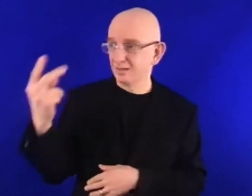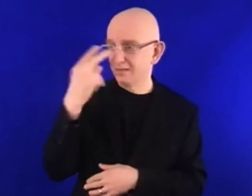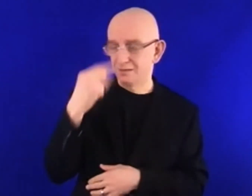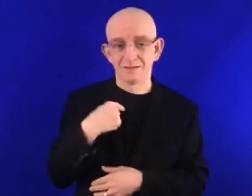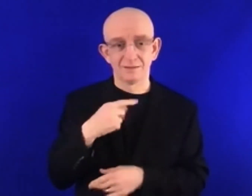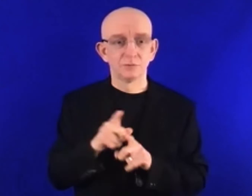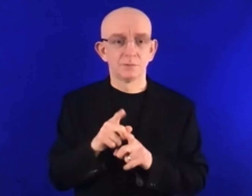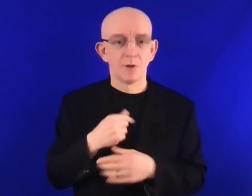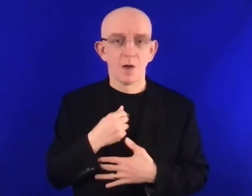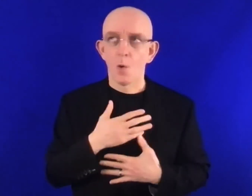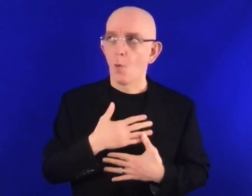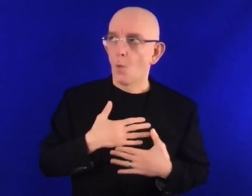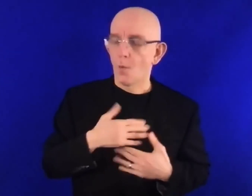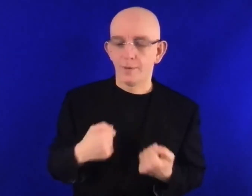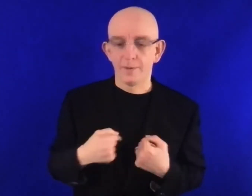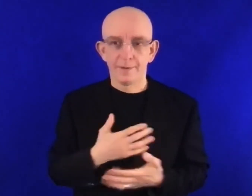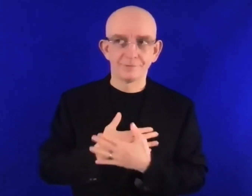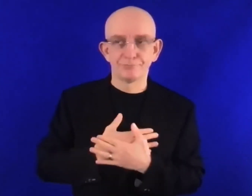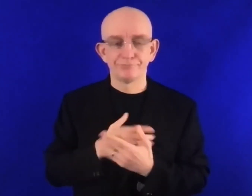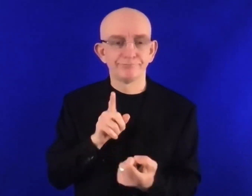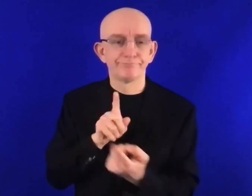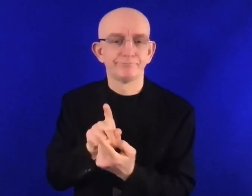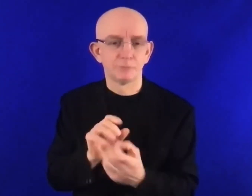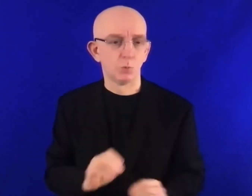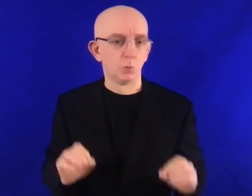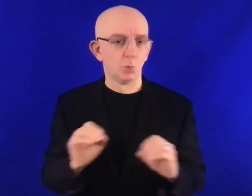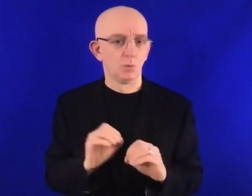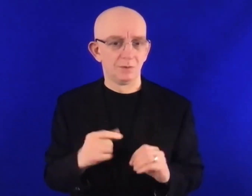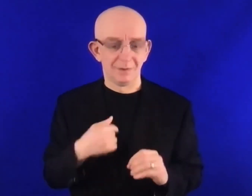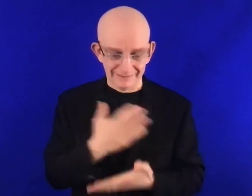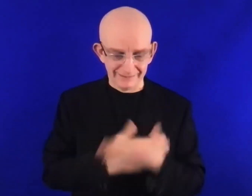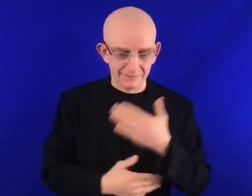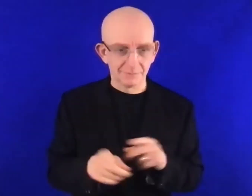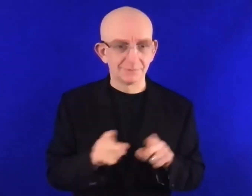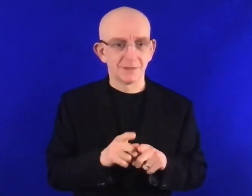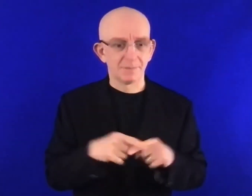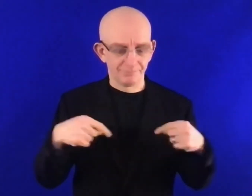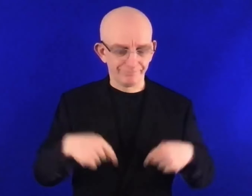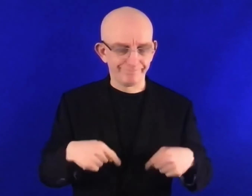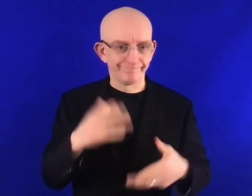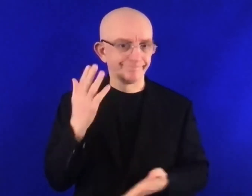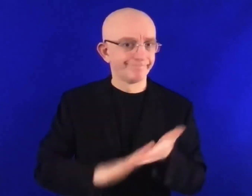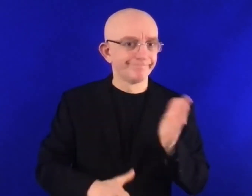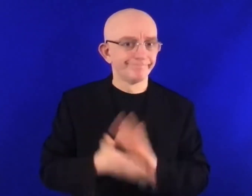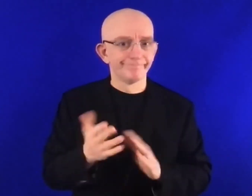and sometimes the society itself forces us to share